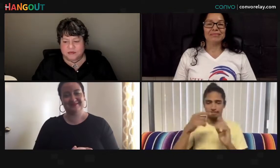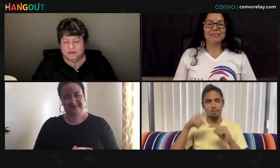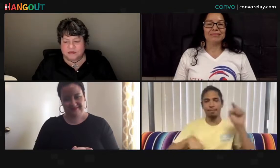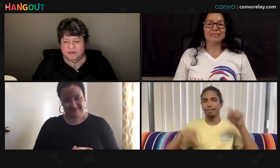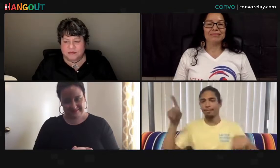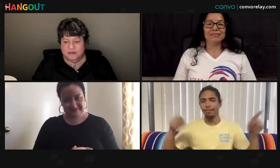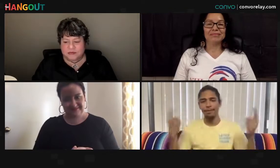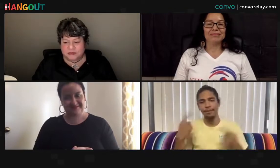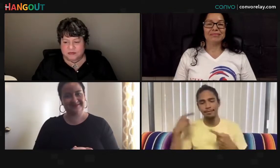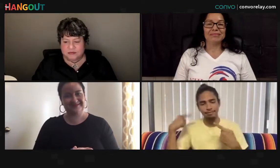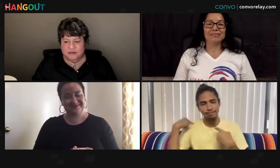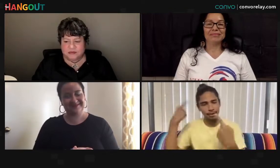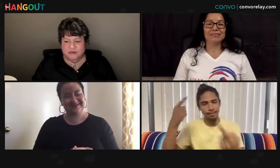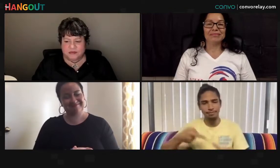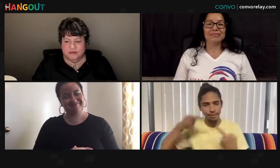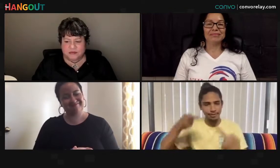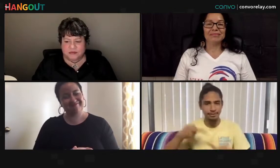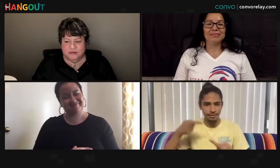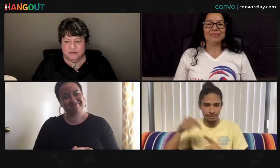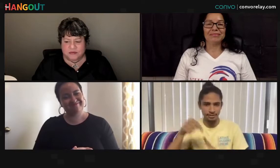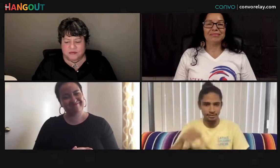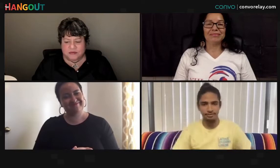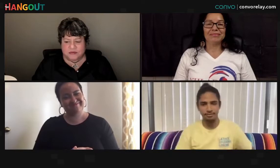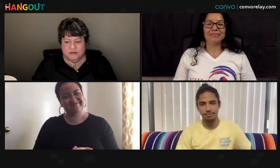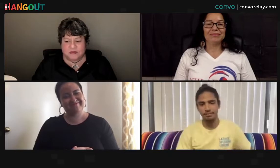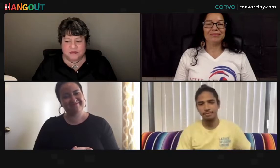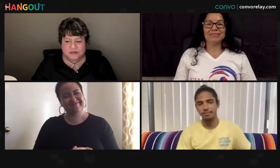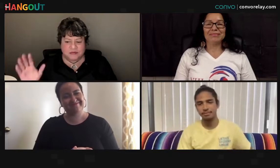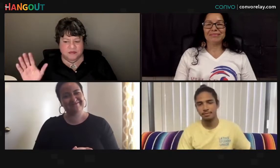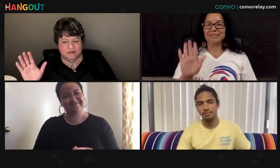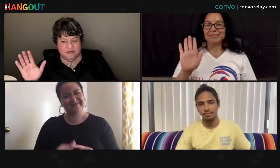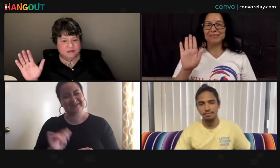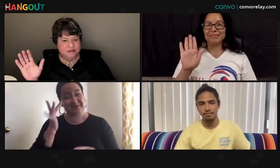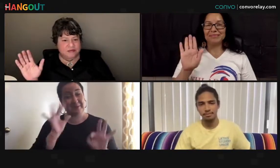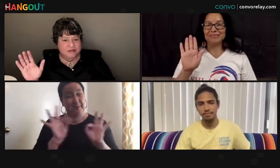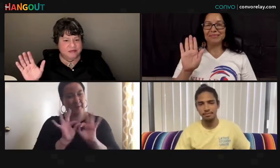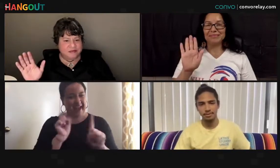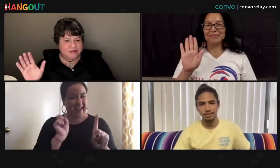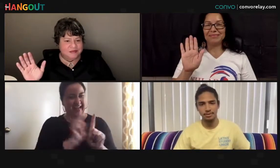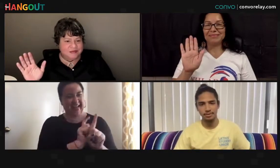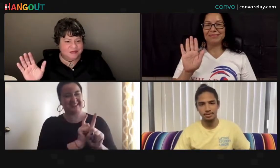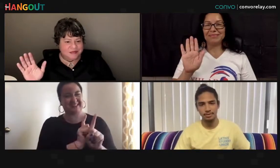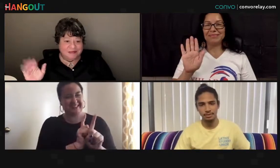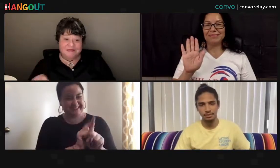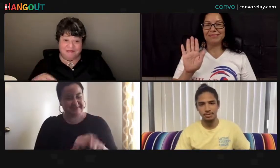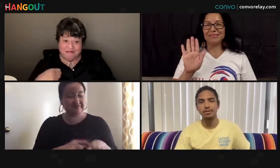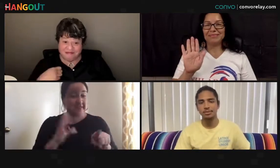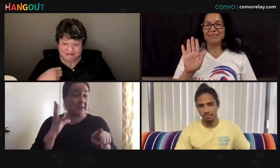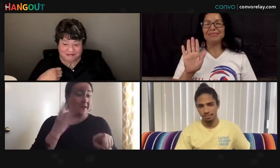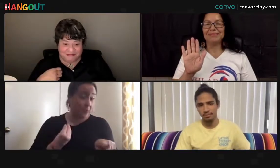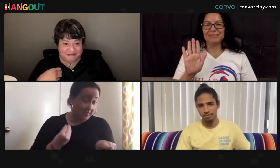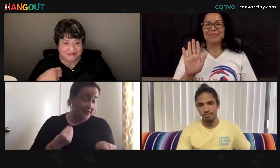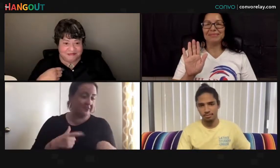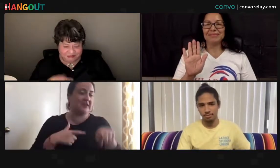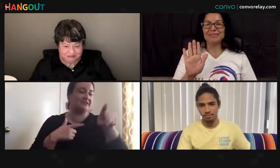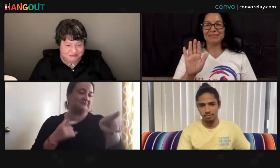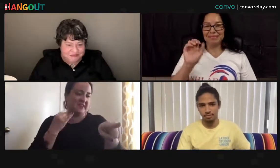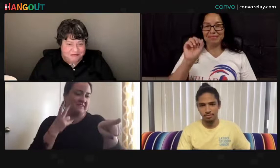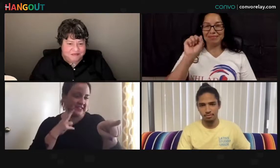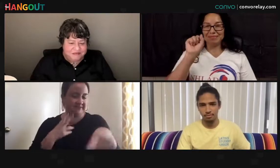we're going to go with, whether it's Latino, Latinx, or Latina. And of Well, course, say yeah, the debate goes